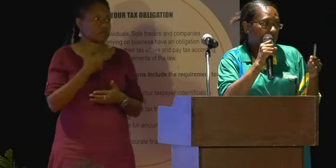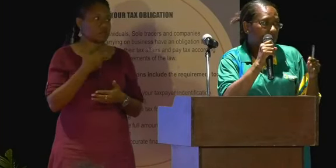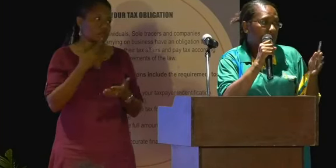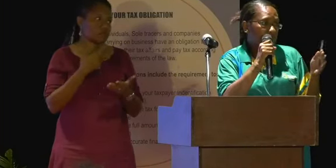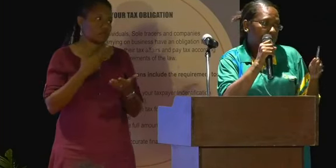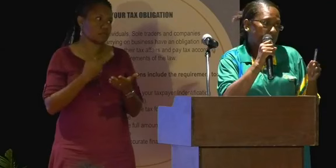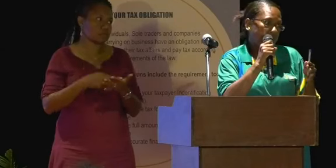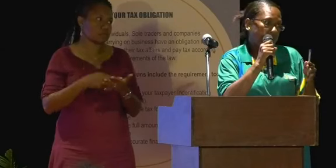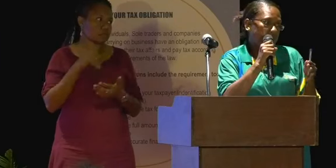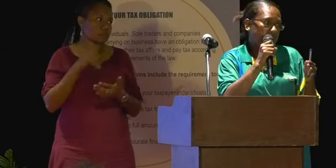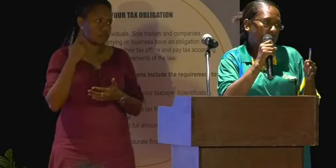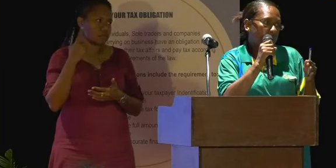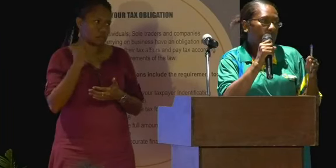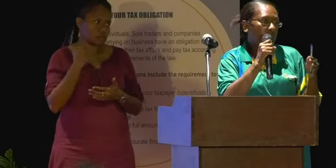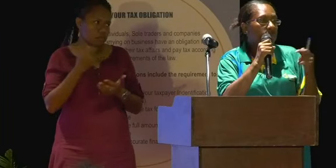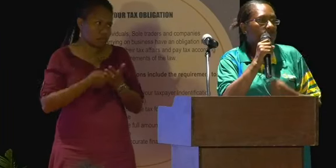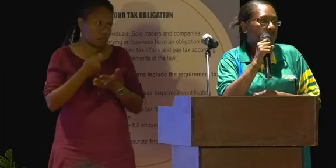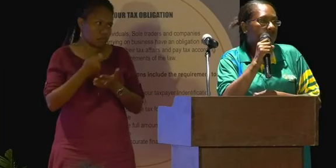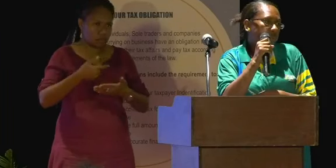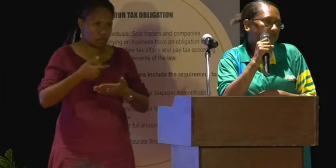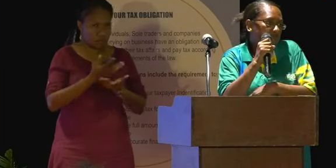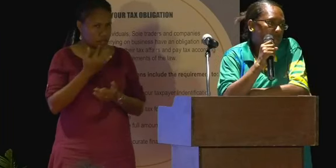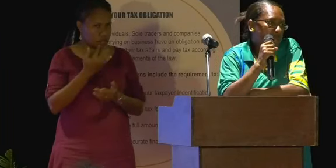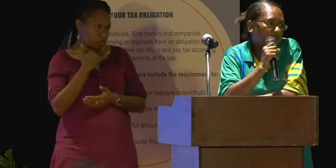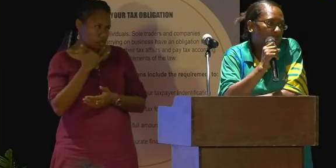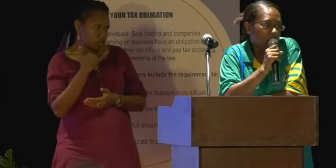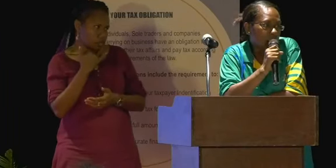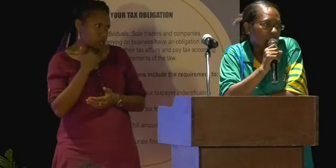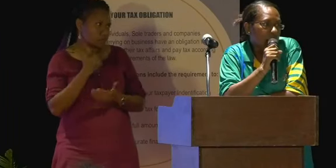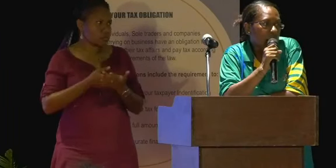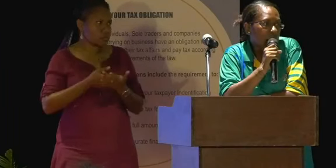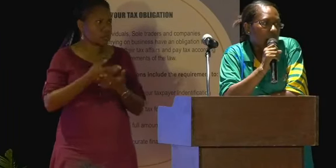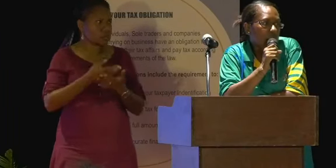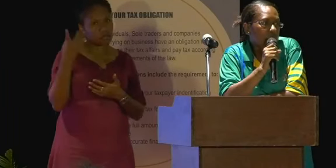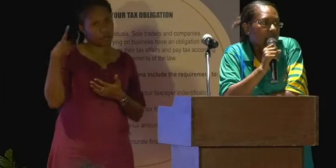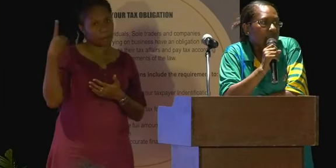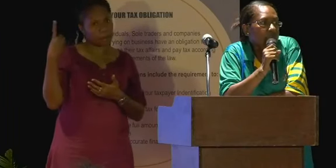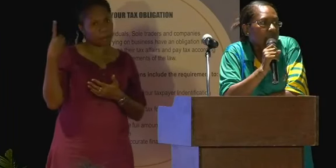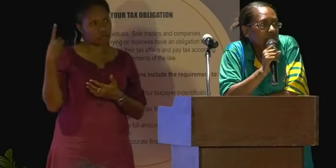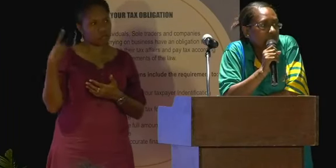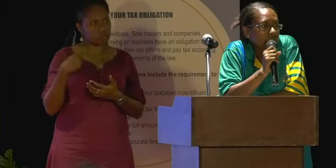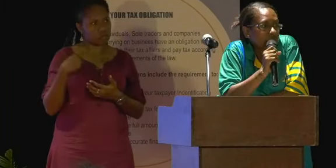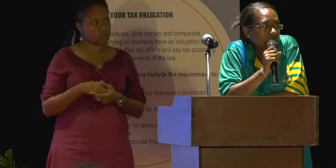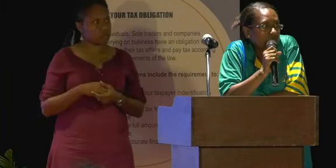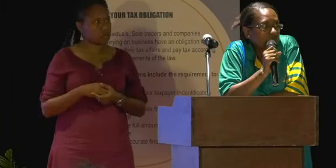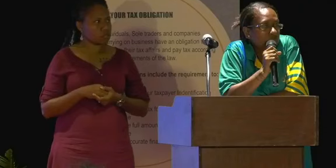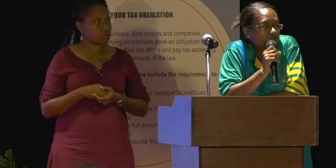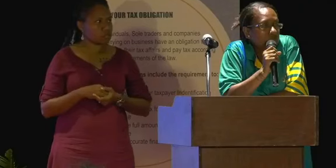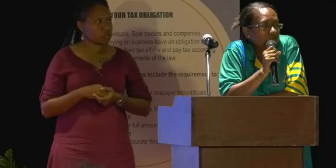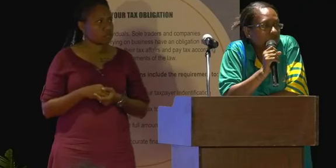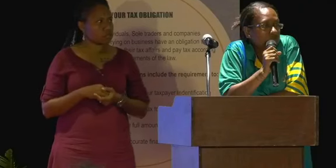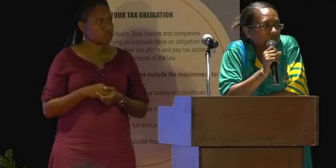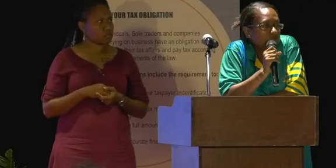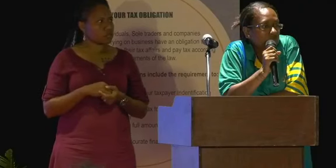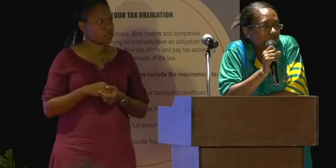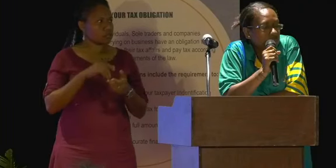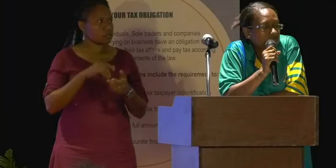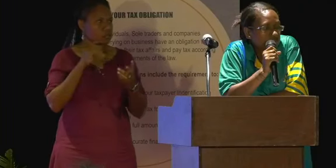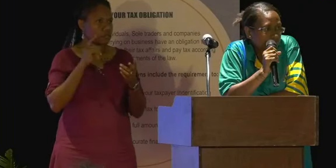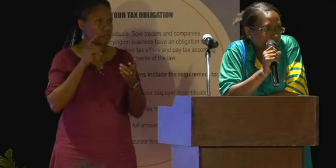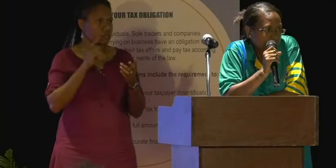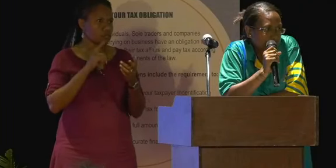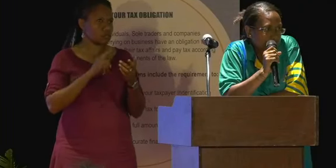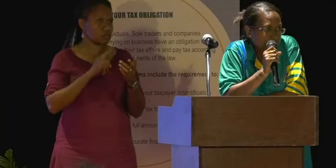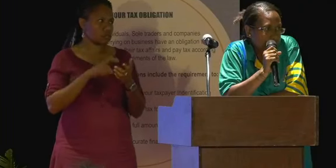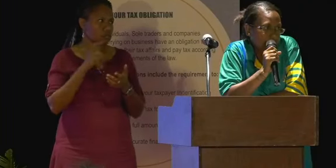paid, how much you paid, and you lodge your application. Our TCC, we can give you up to